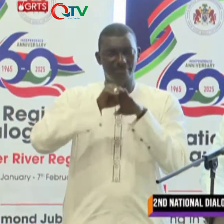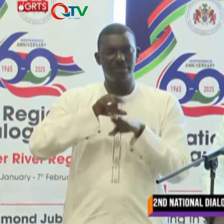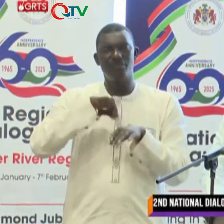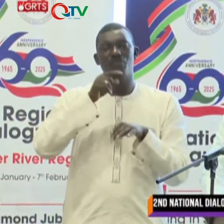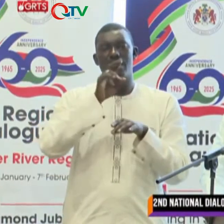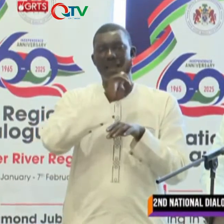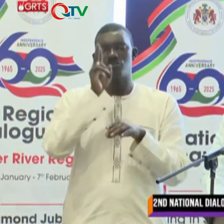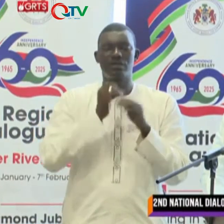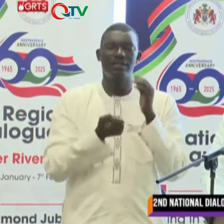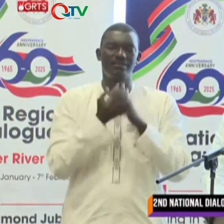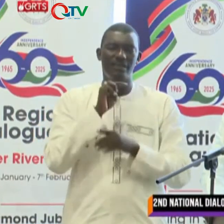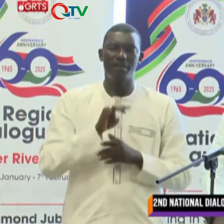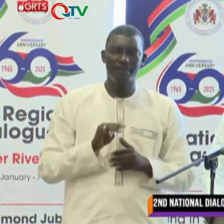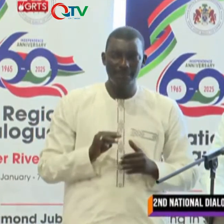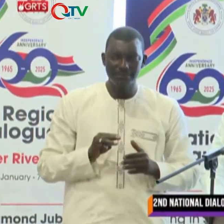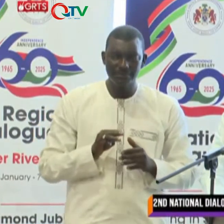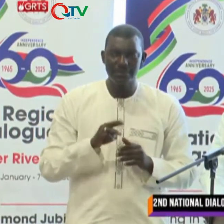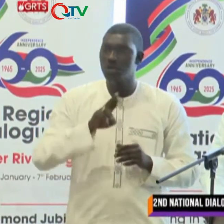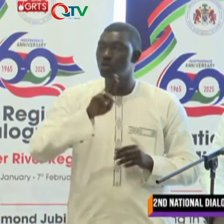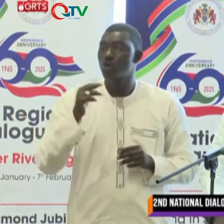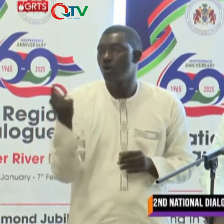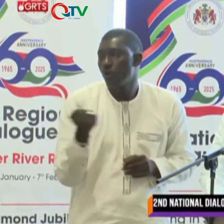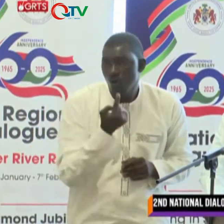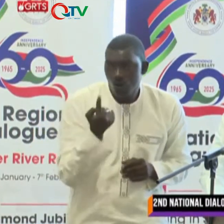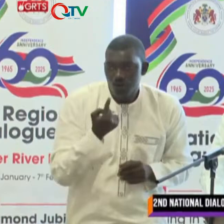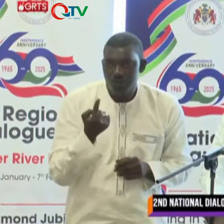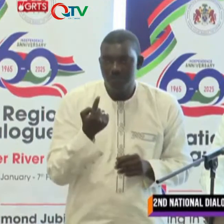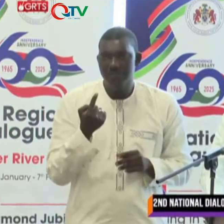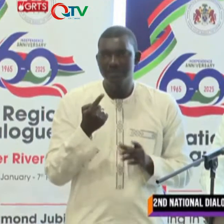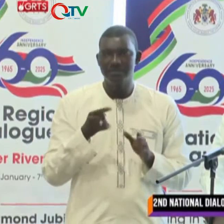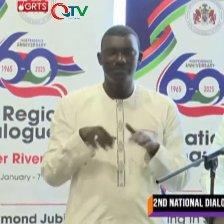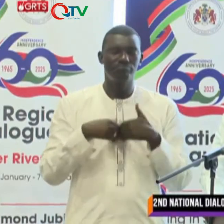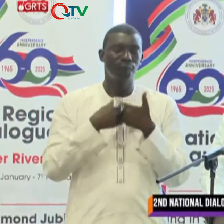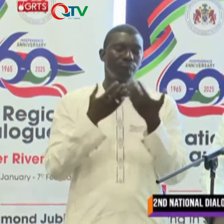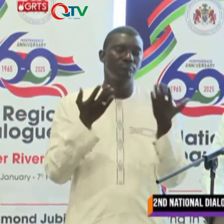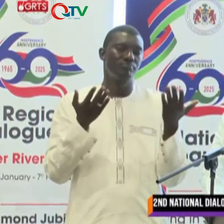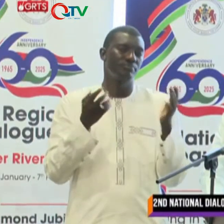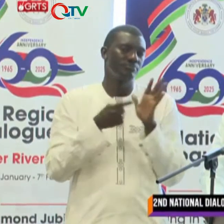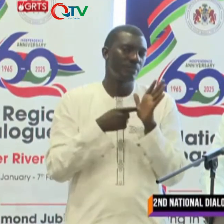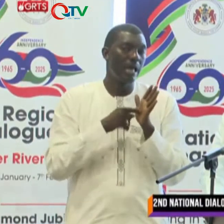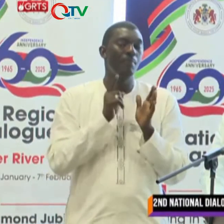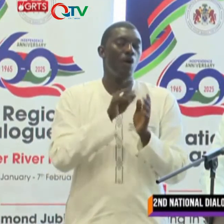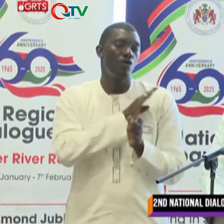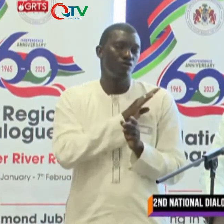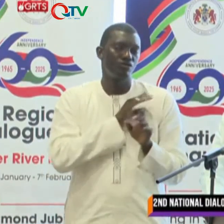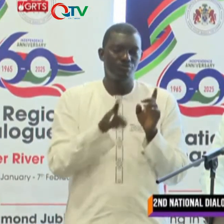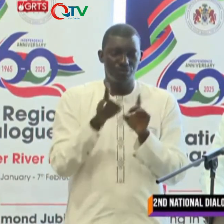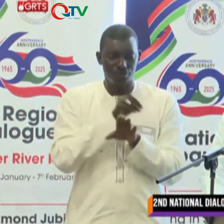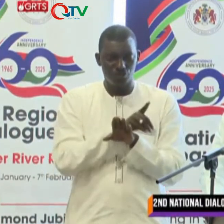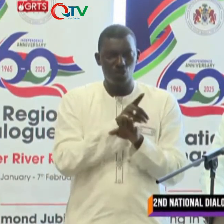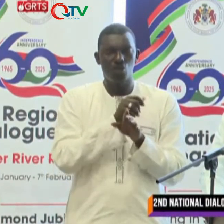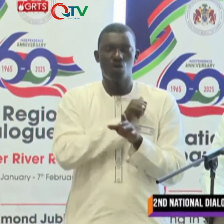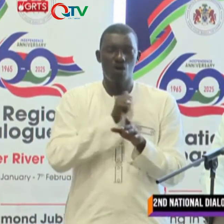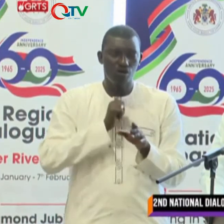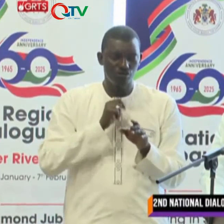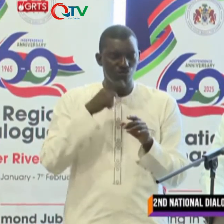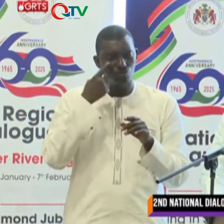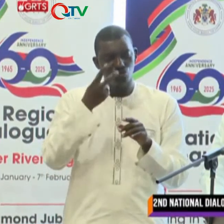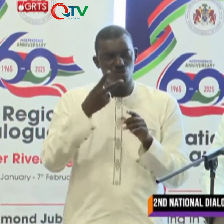development, is not only excitingly relevant, but also positions us to look